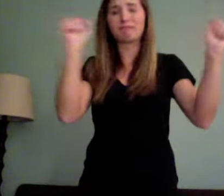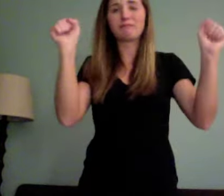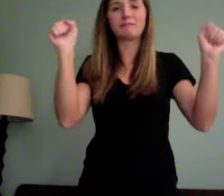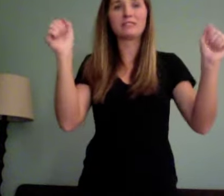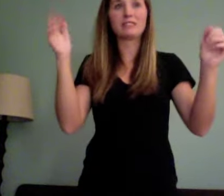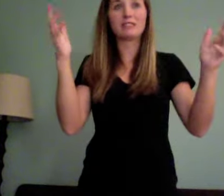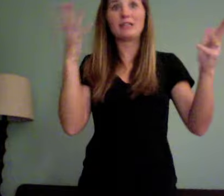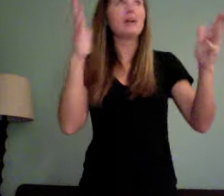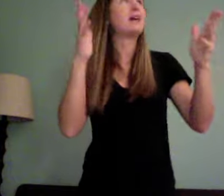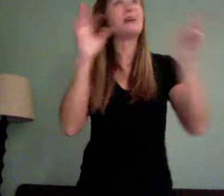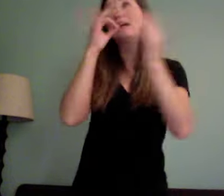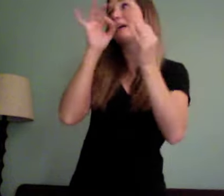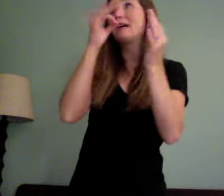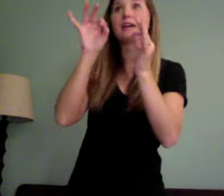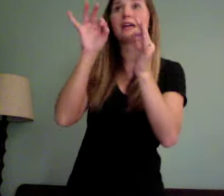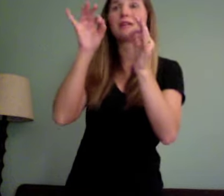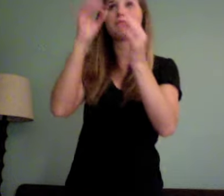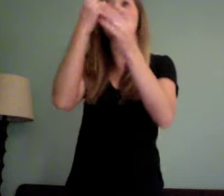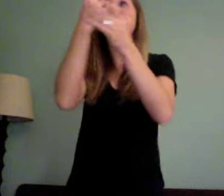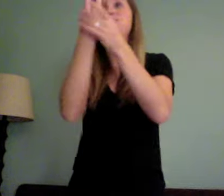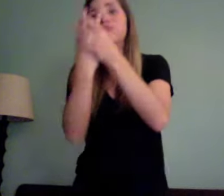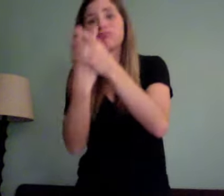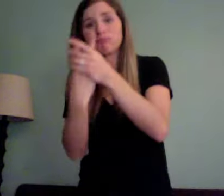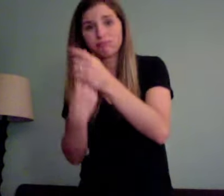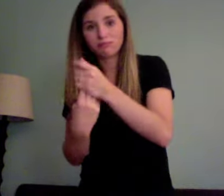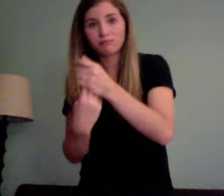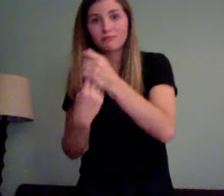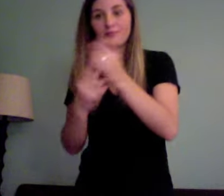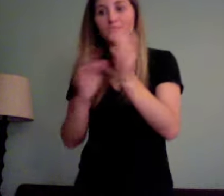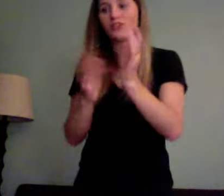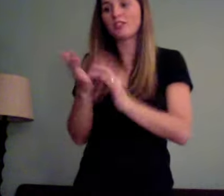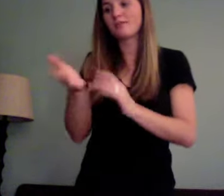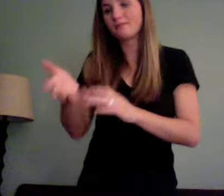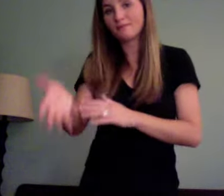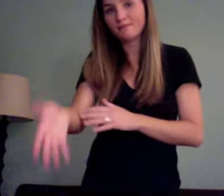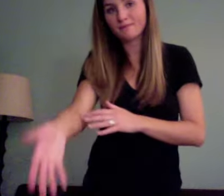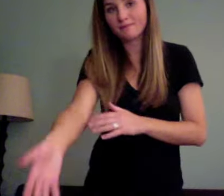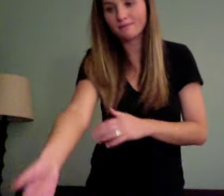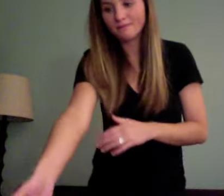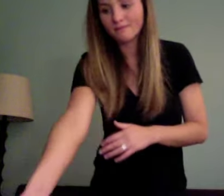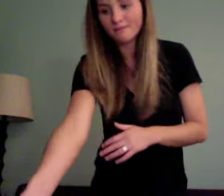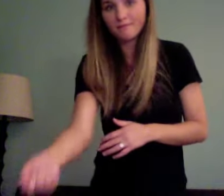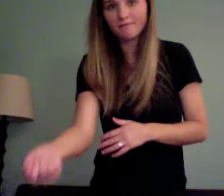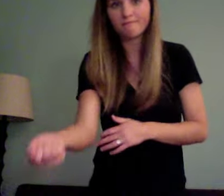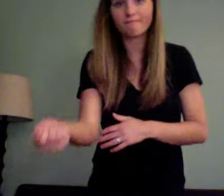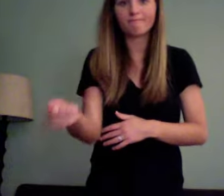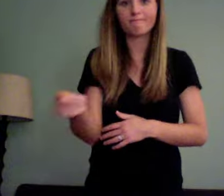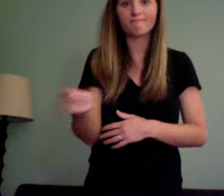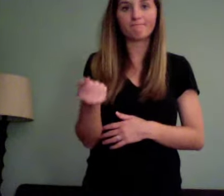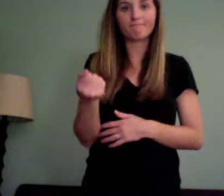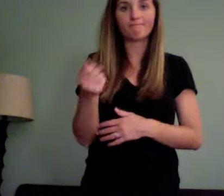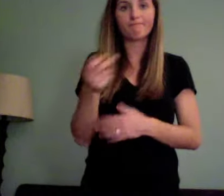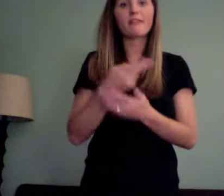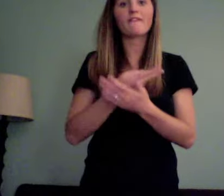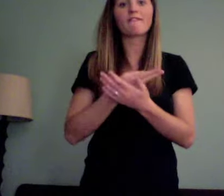sink. And Jesus reached down and grabbed his hand. And once again, Peter was eat up with failure because he'd taken his